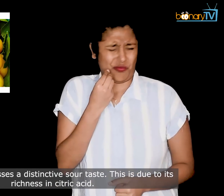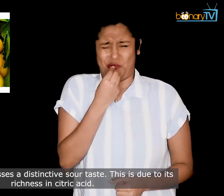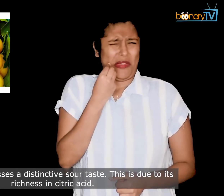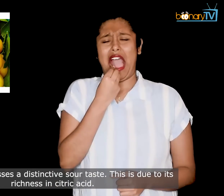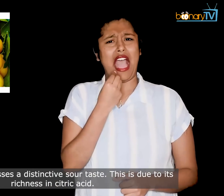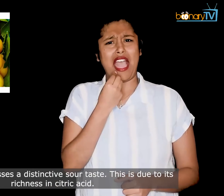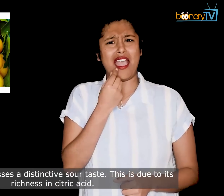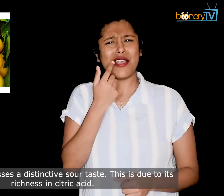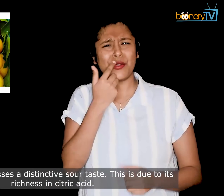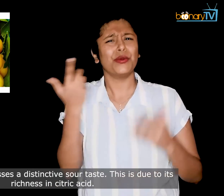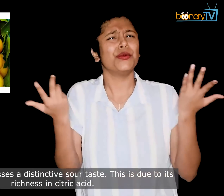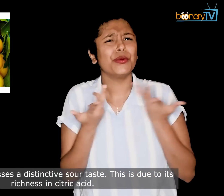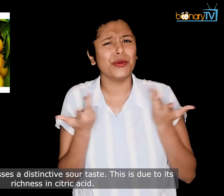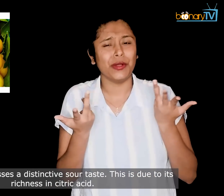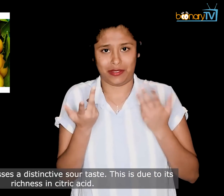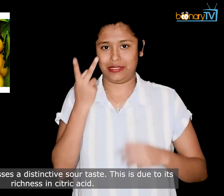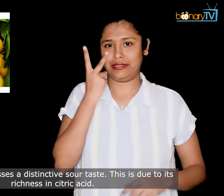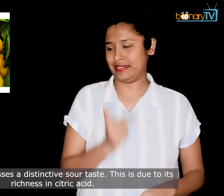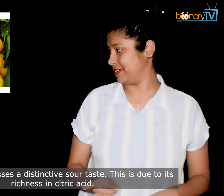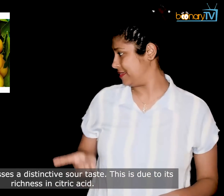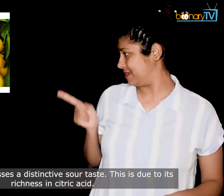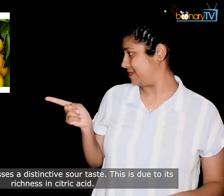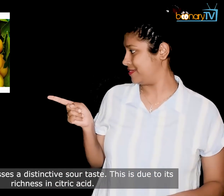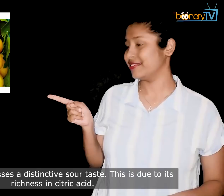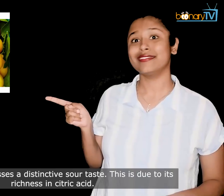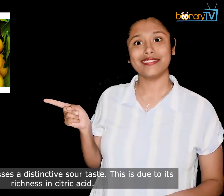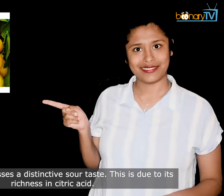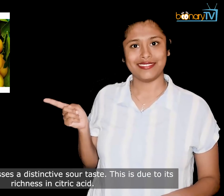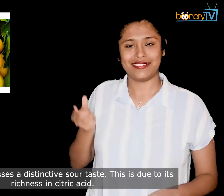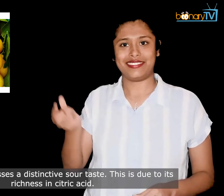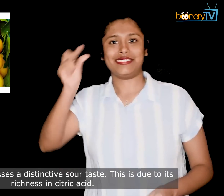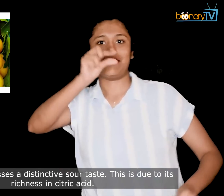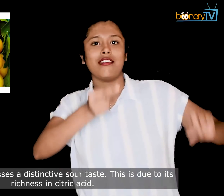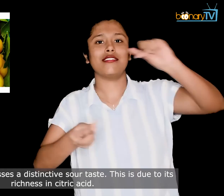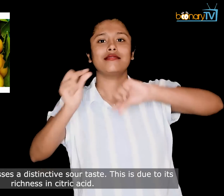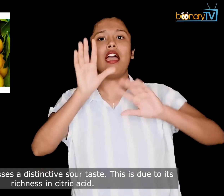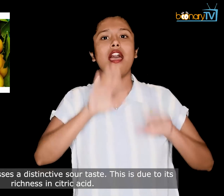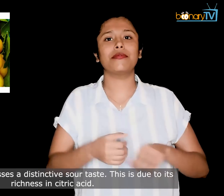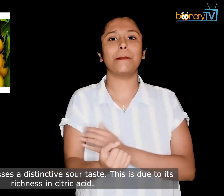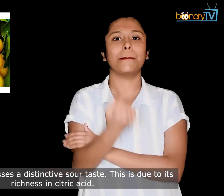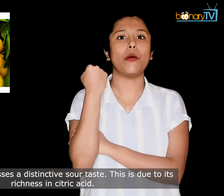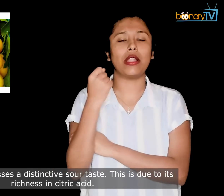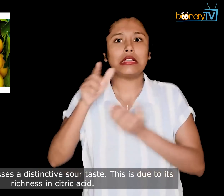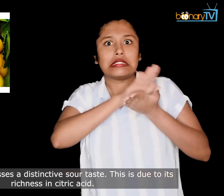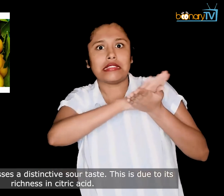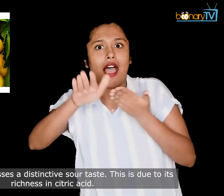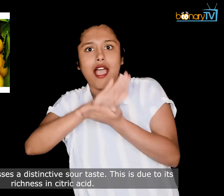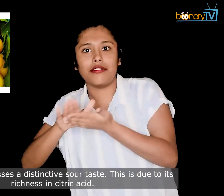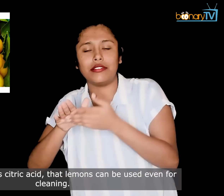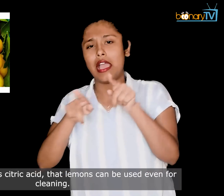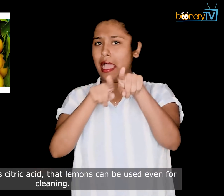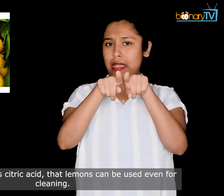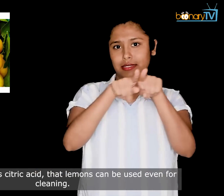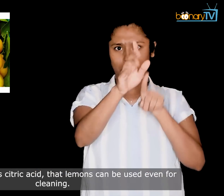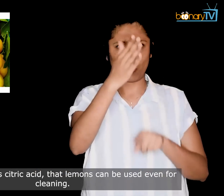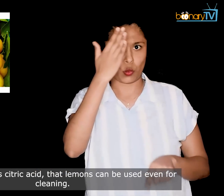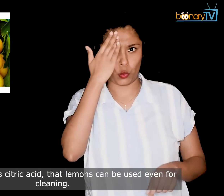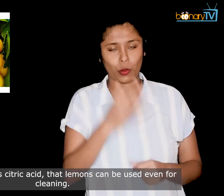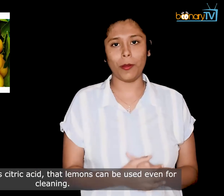lemon possesses a distinctive sour taste. This is due to its richness in citric acid. It's because of this citric